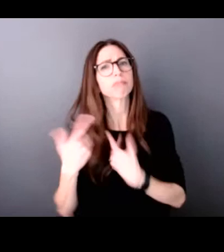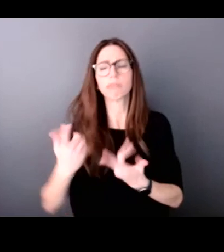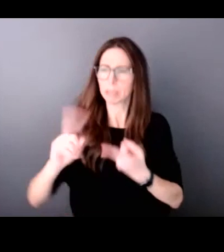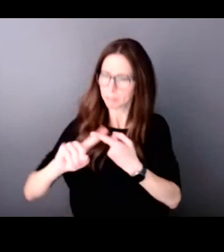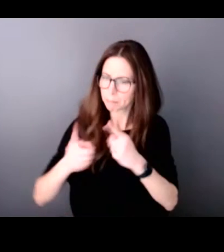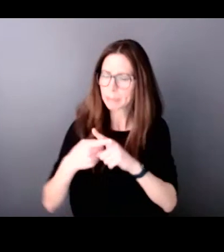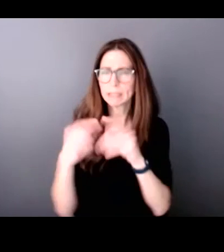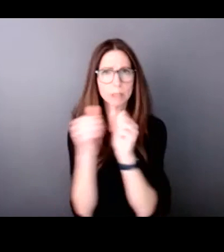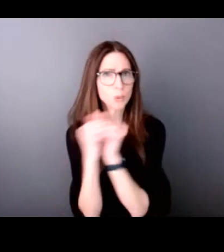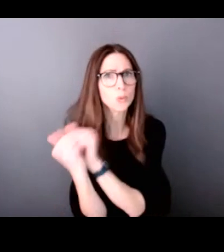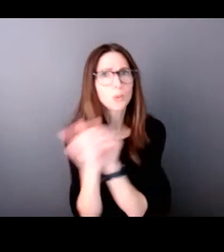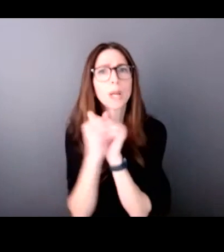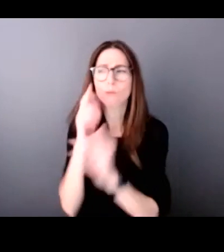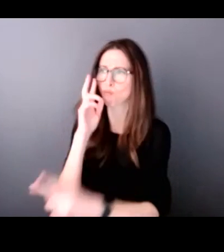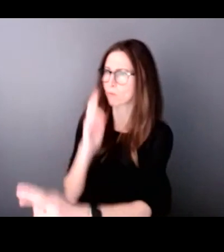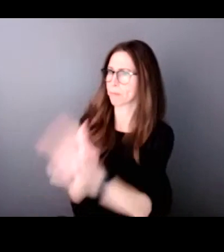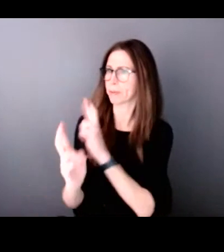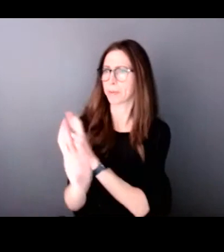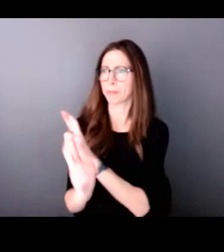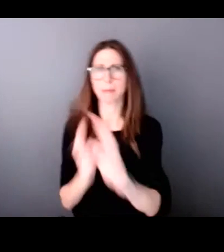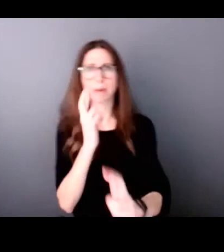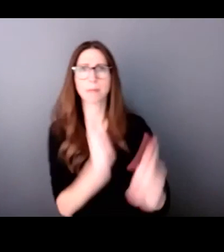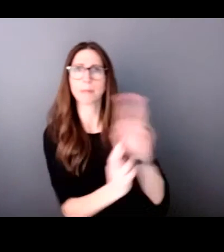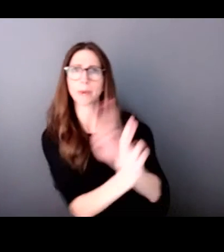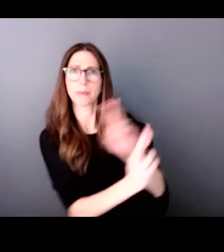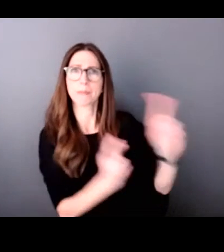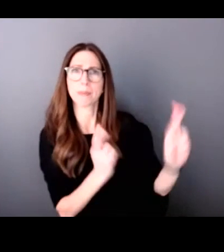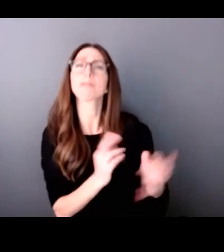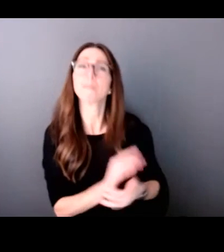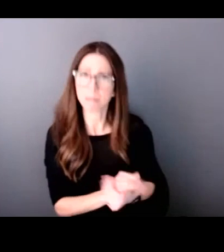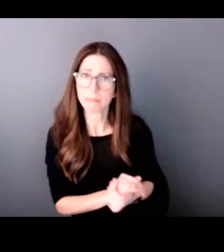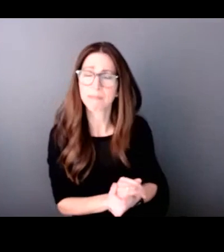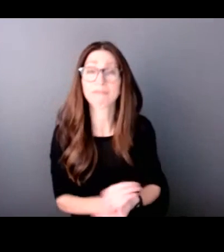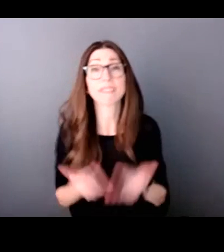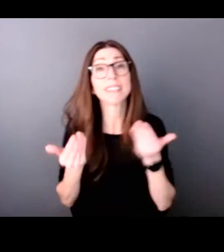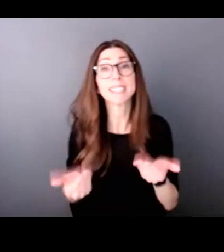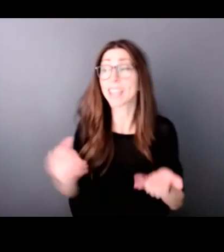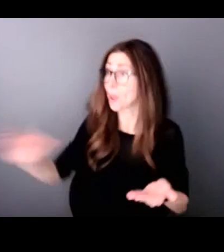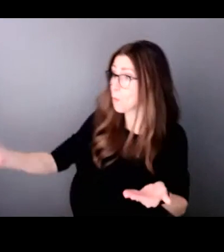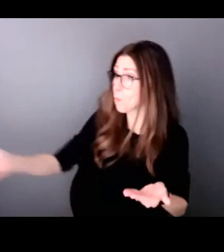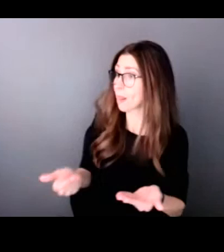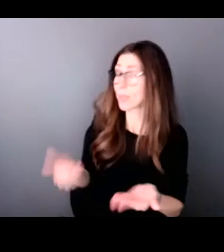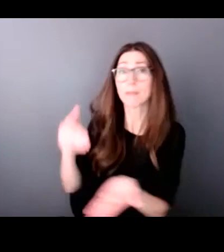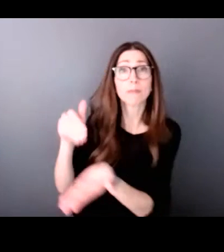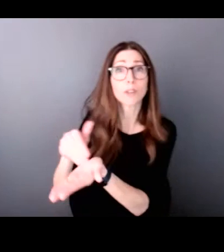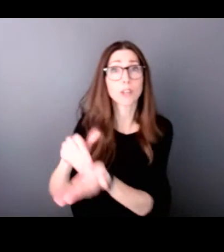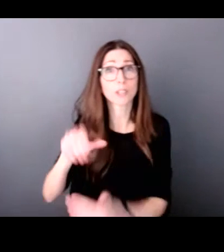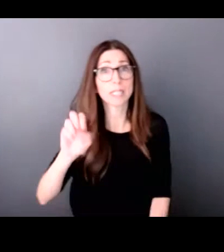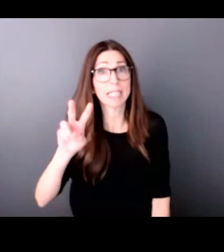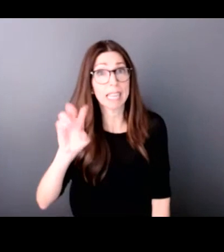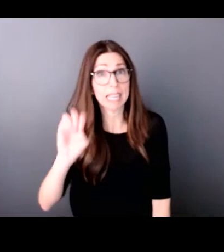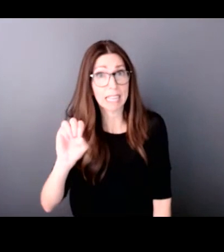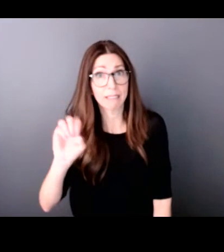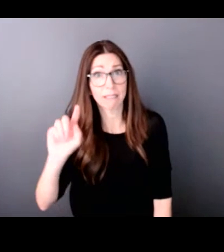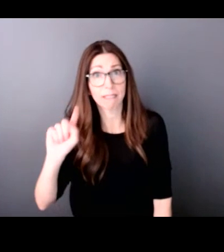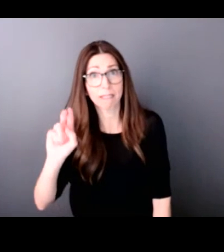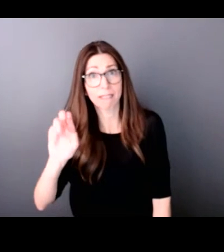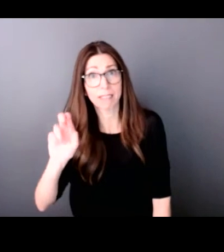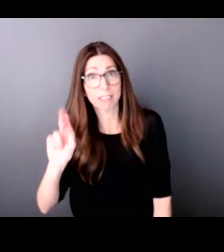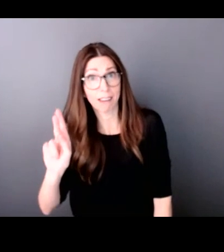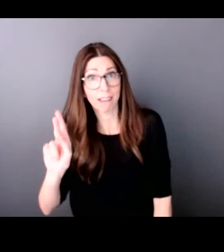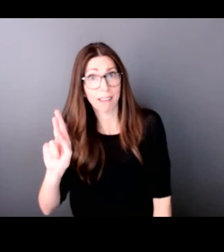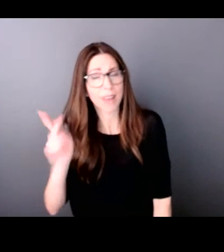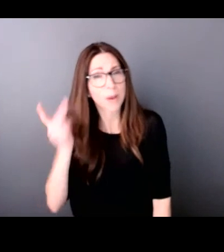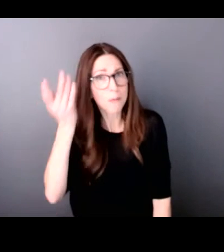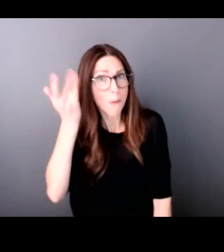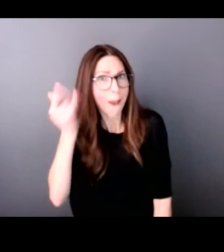Today, we welcome Dr. Eve Tuck, as we celebrate the 30th anniversary of the Center for